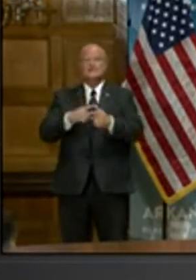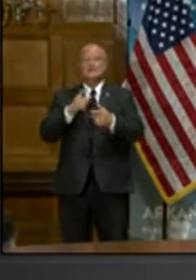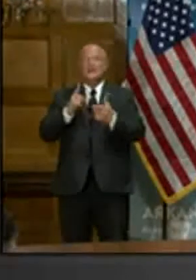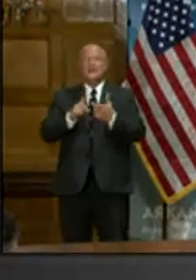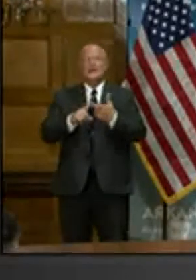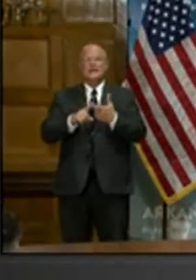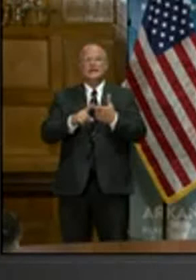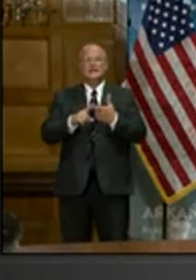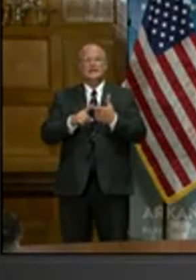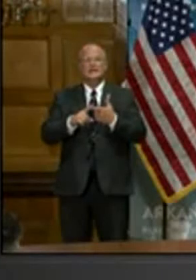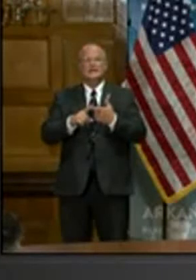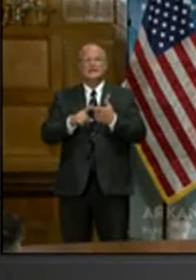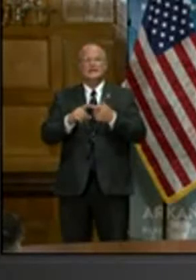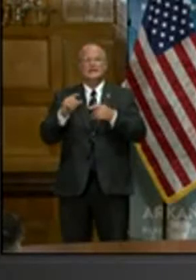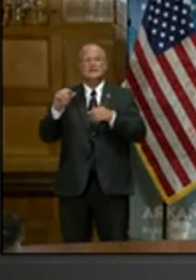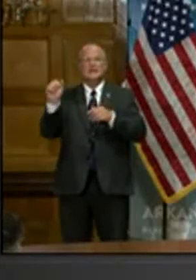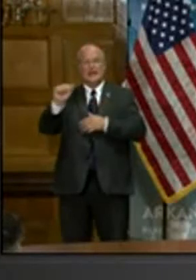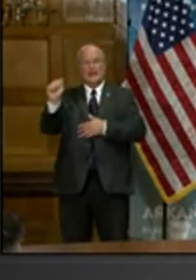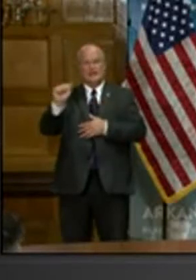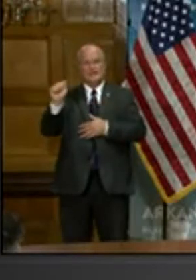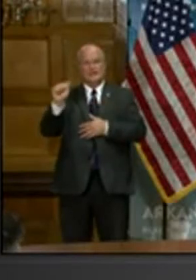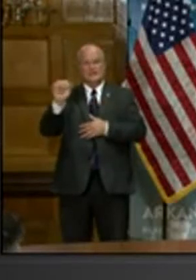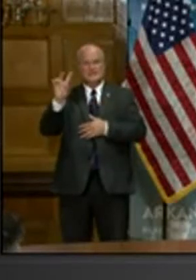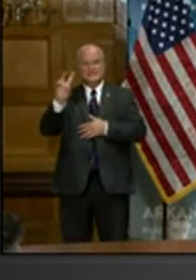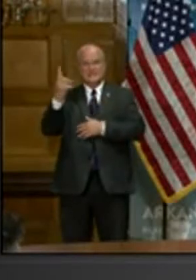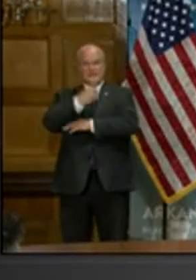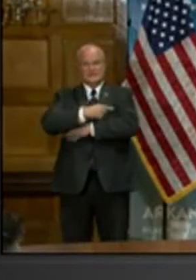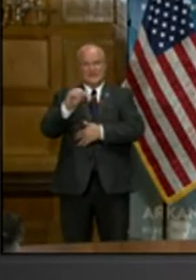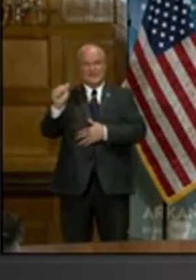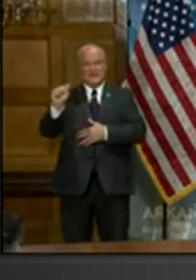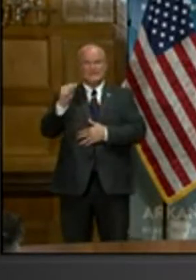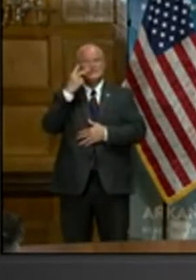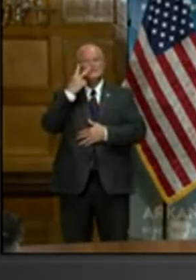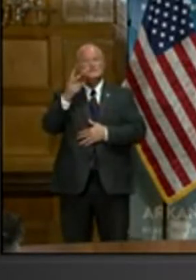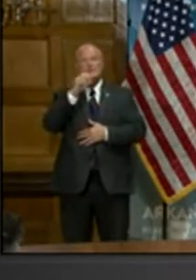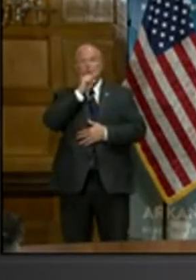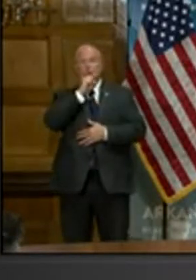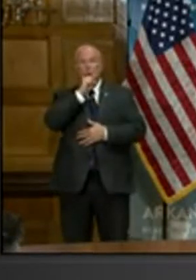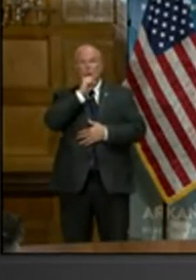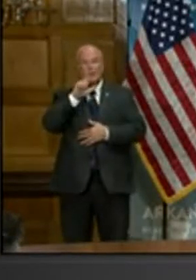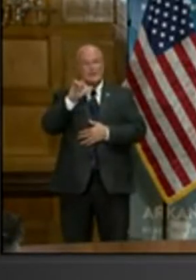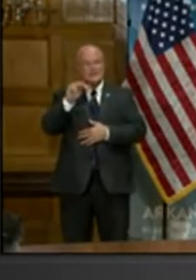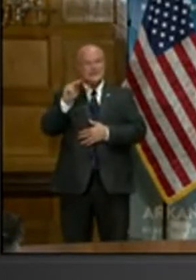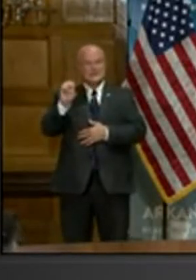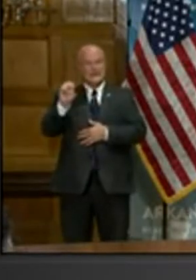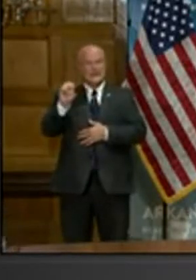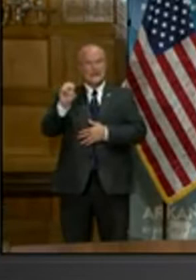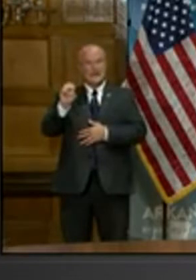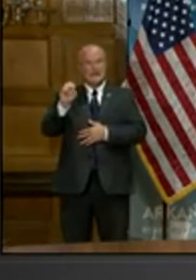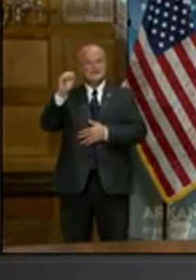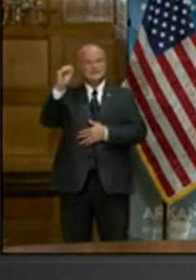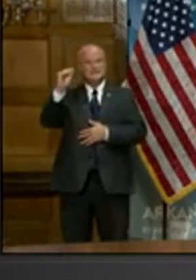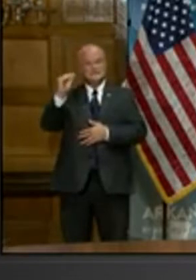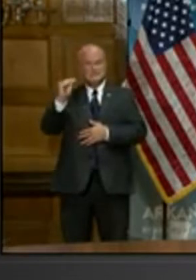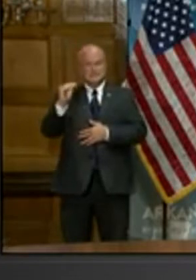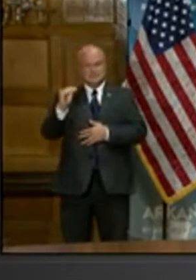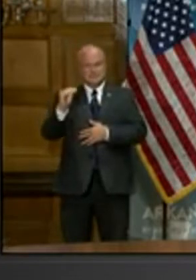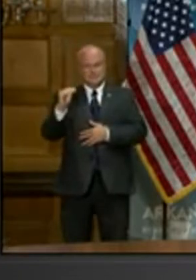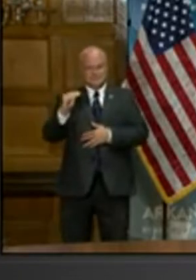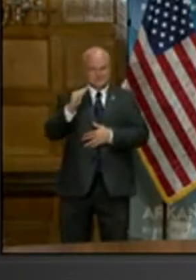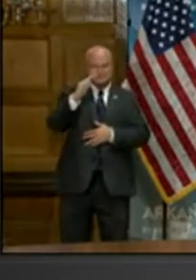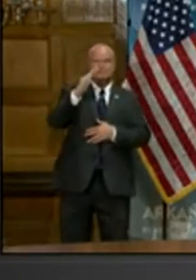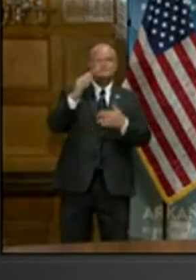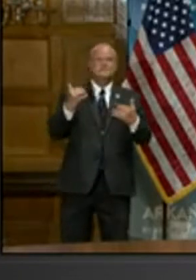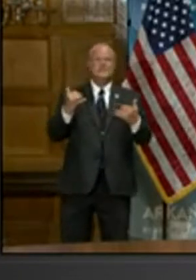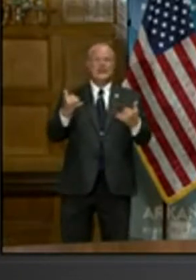go to the rolling average, you see the orange line. We've been down. We have this uptick